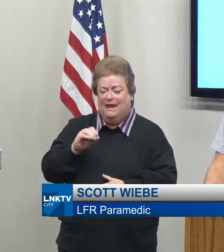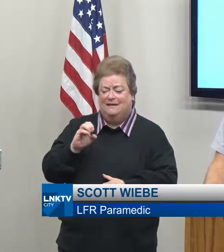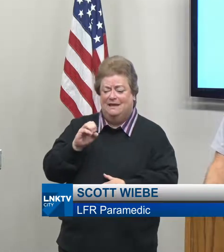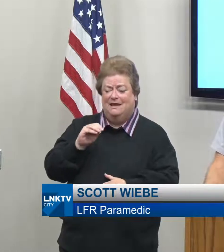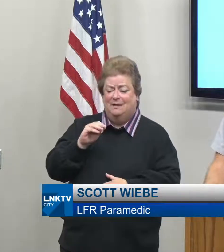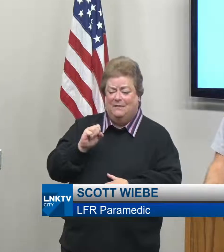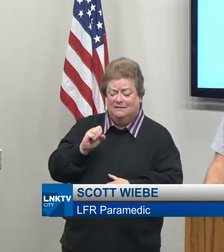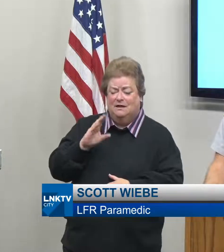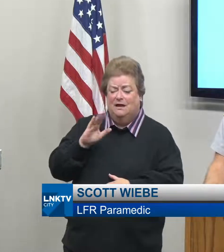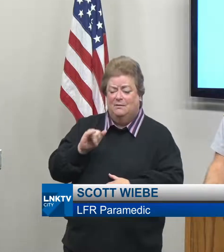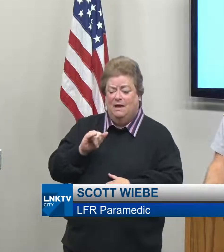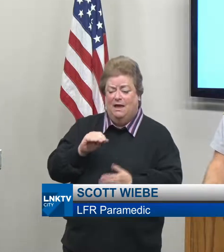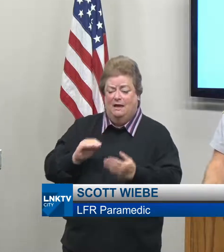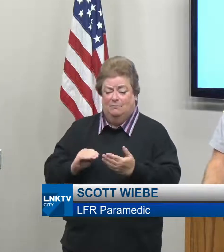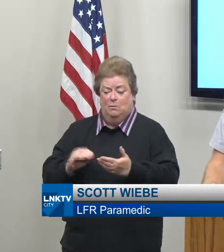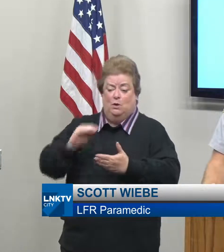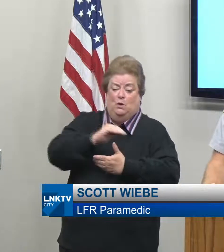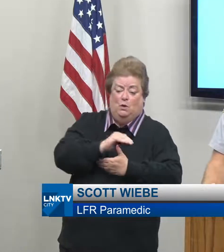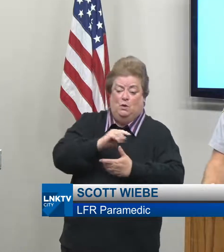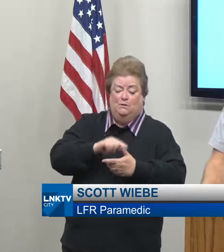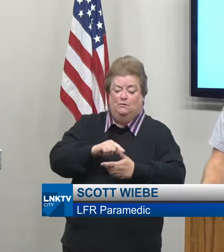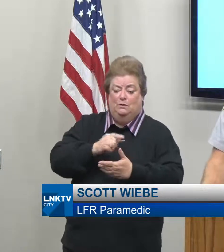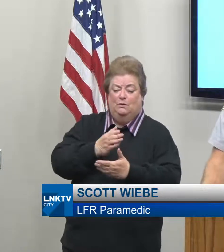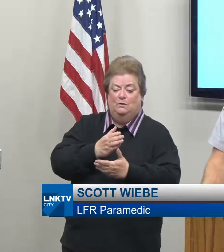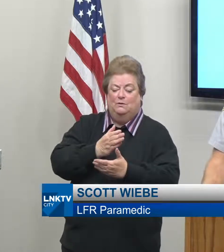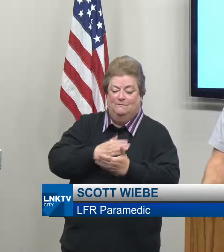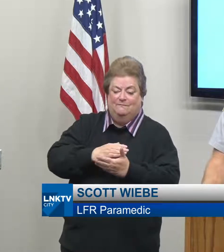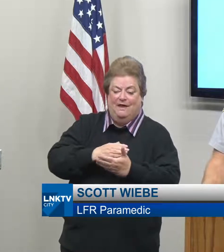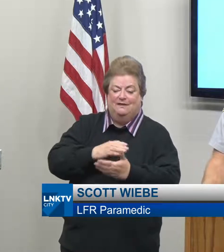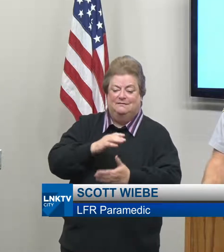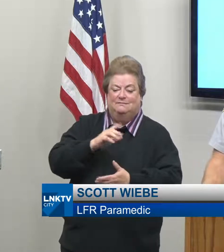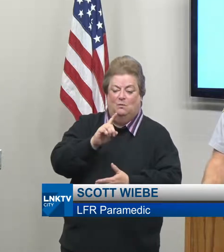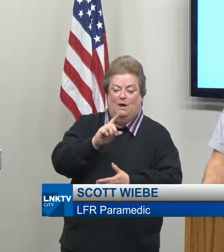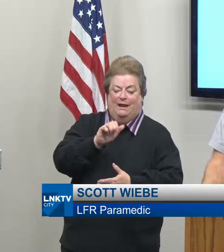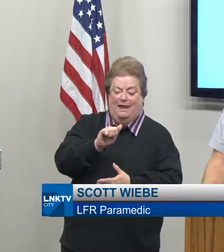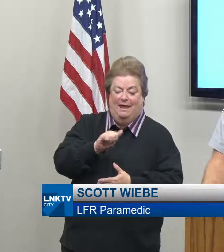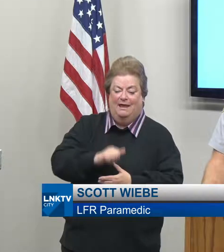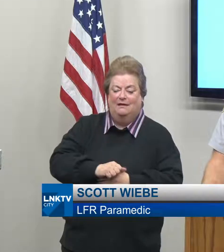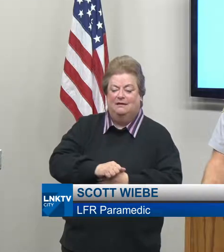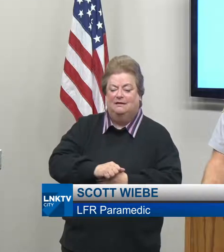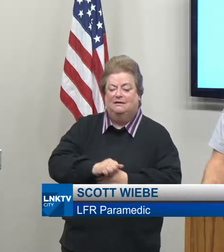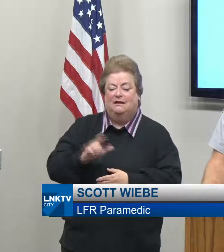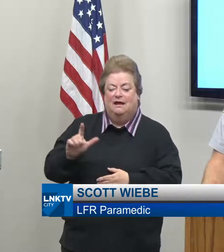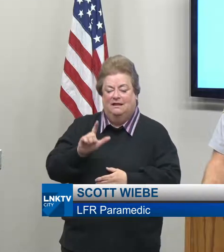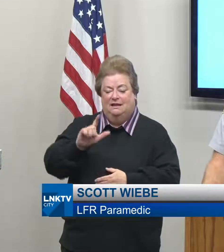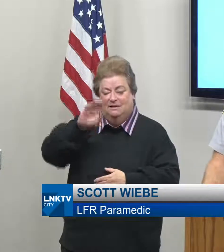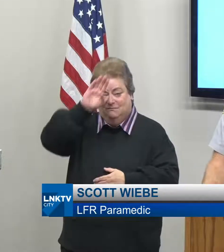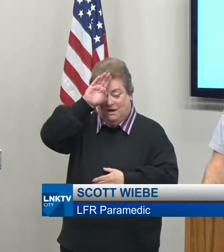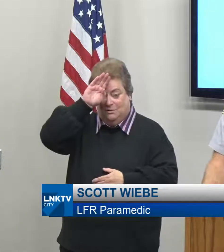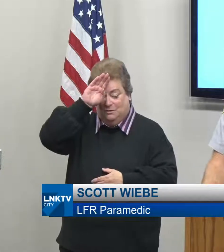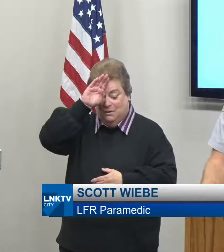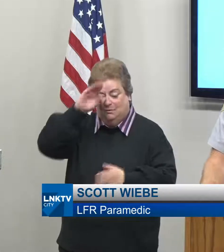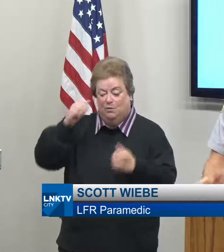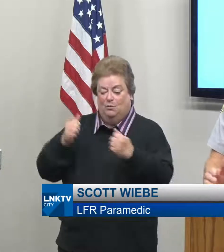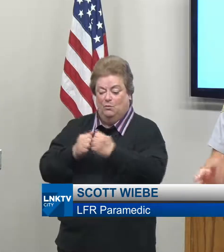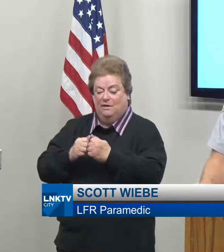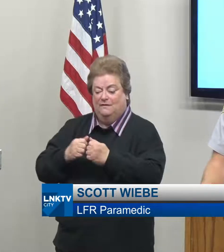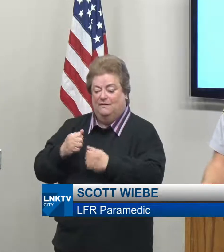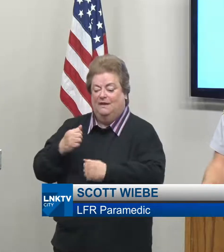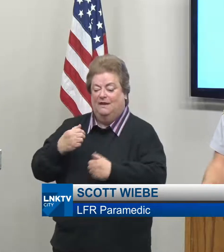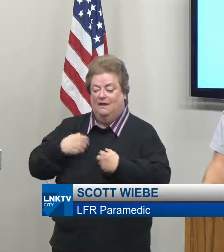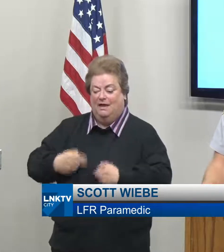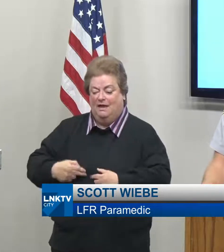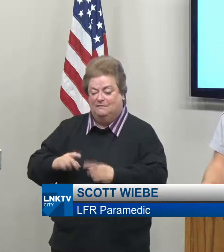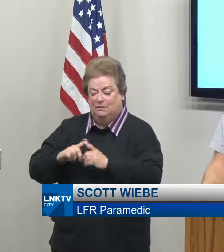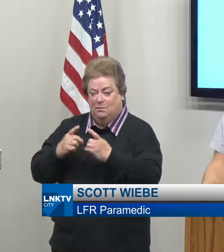particular, by moving to Phase 1A. Lincoln Fire and Rescue, in partnership with the health department,